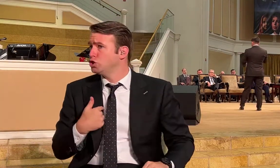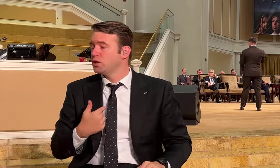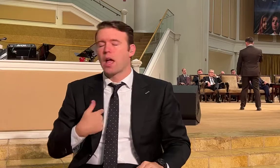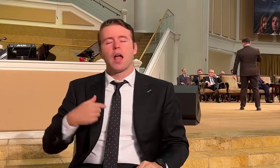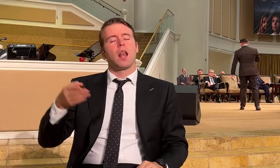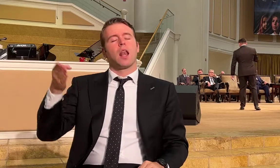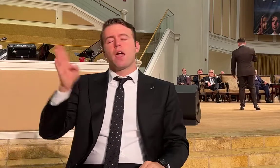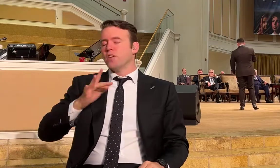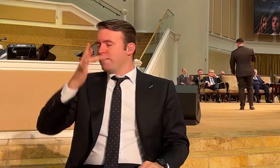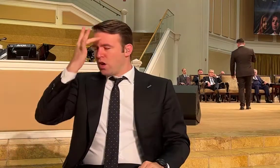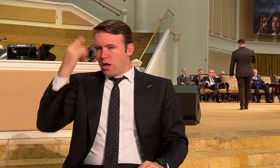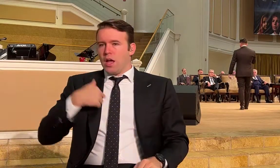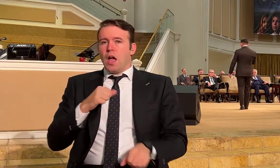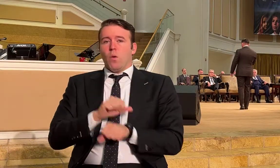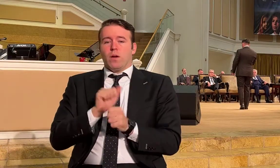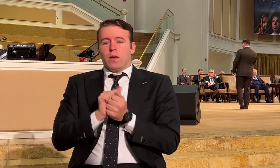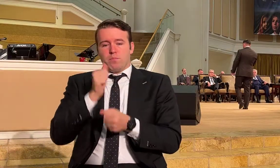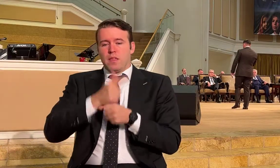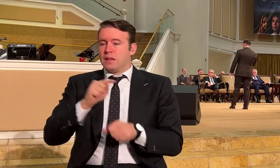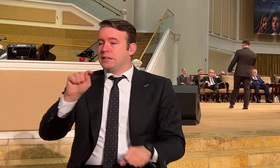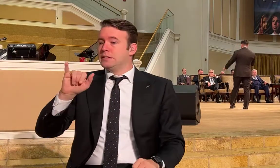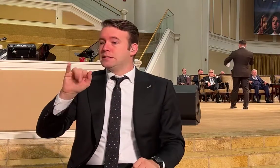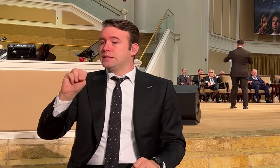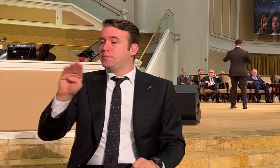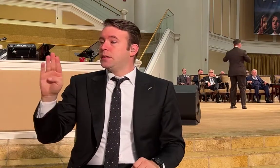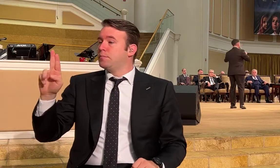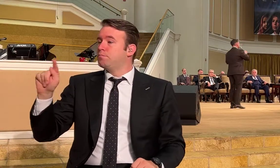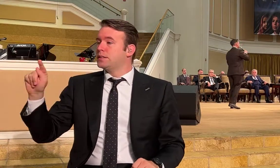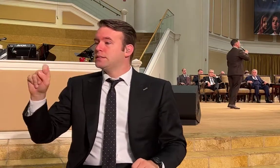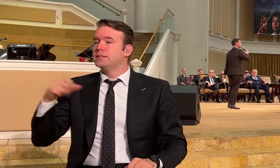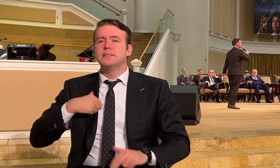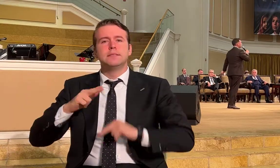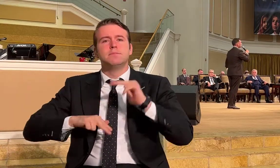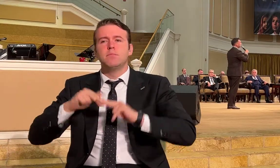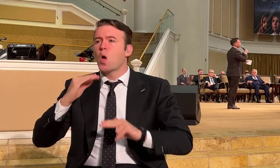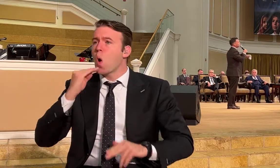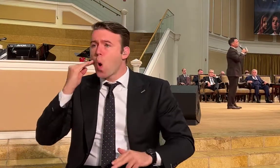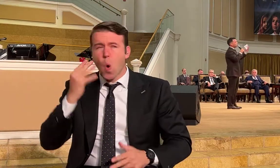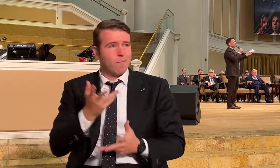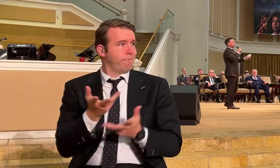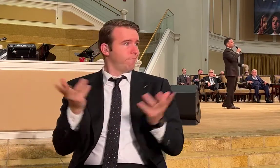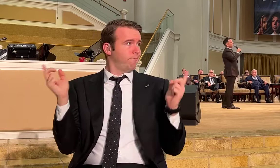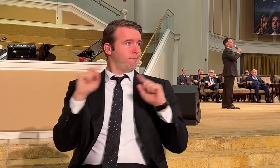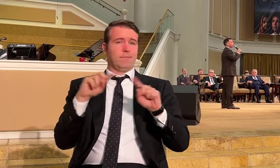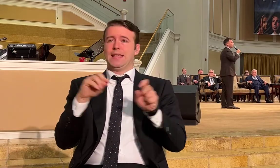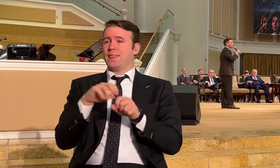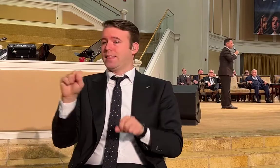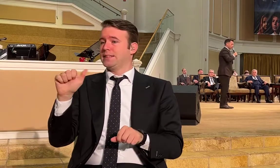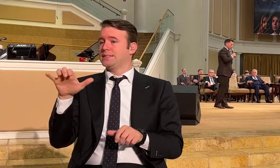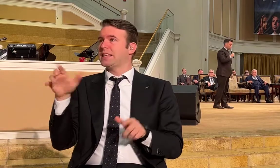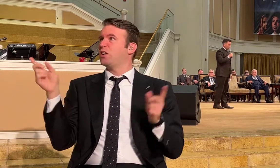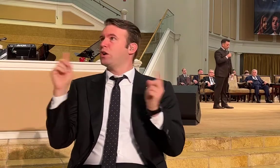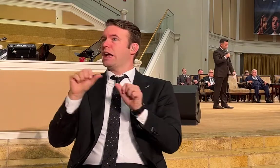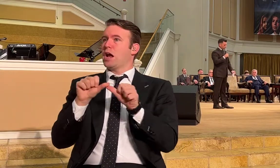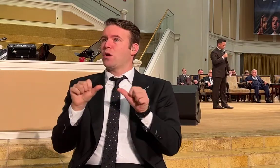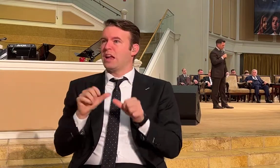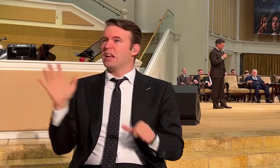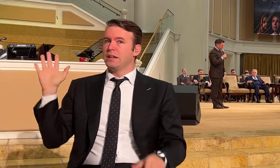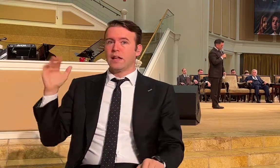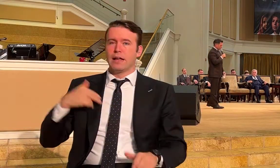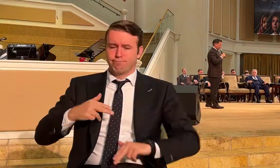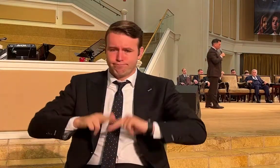I'll never forget working for Brother Tim Butts, building homes here in the Sacramento Greater